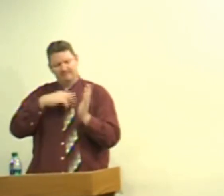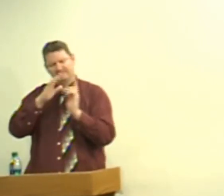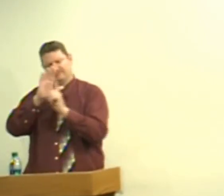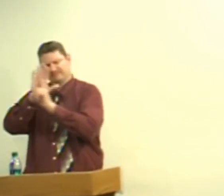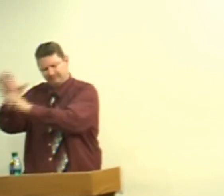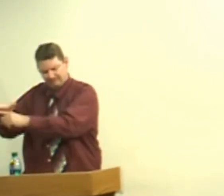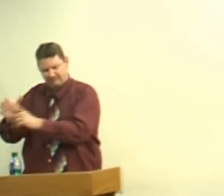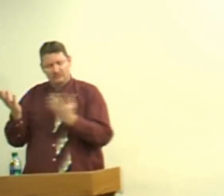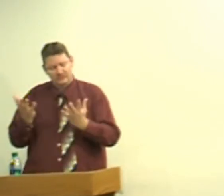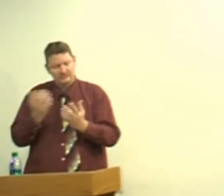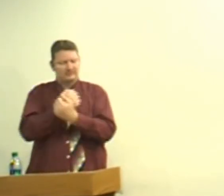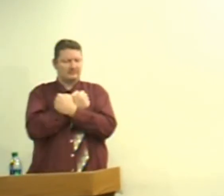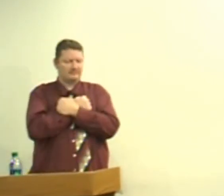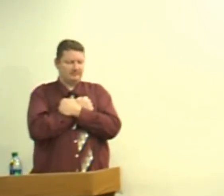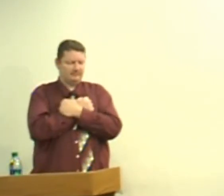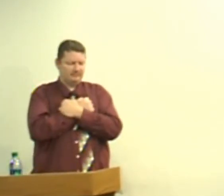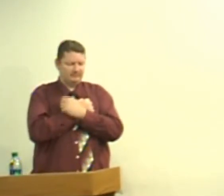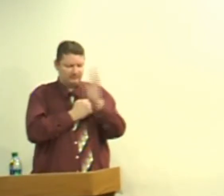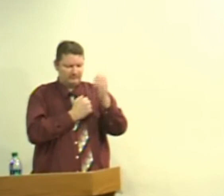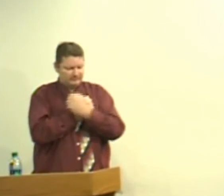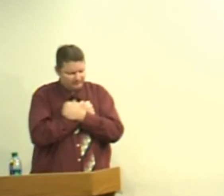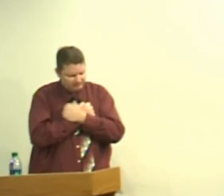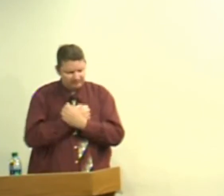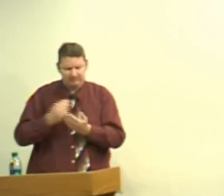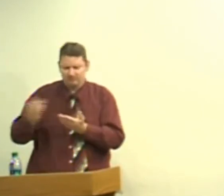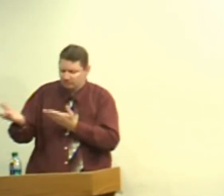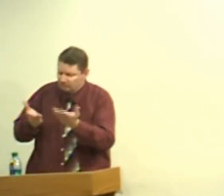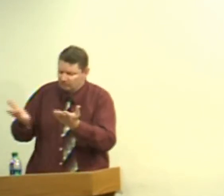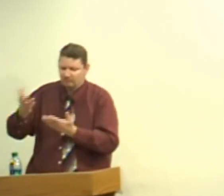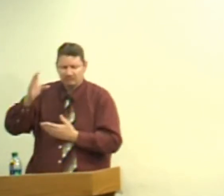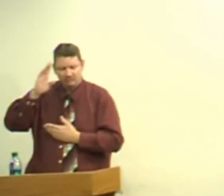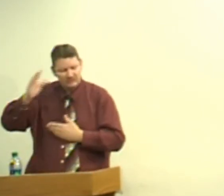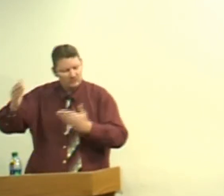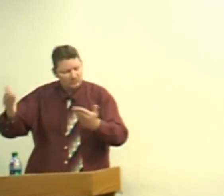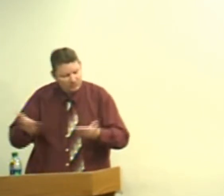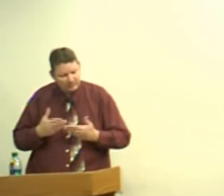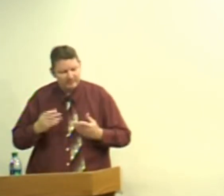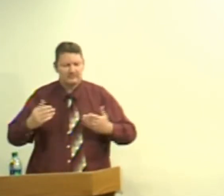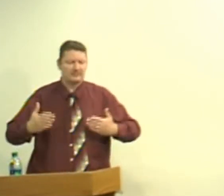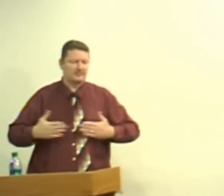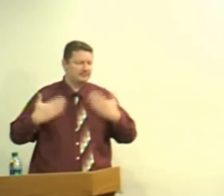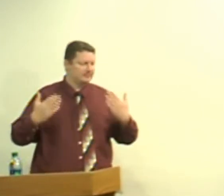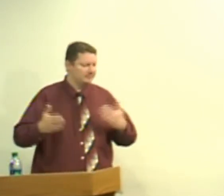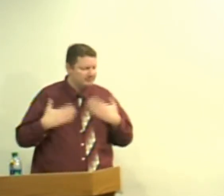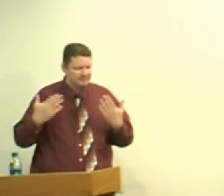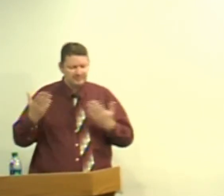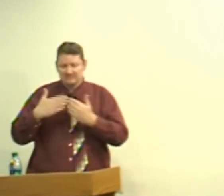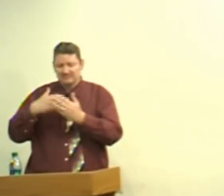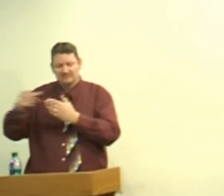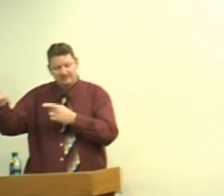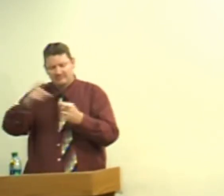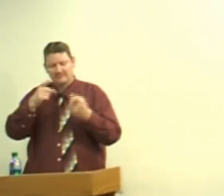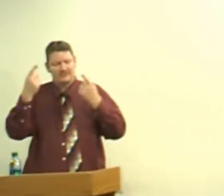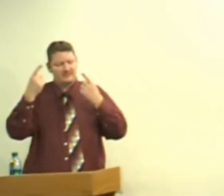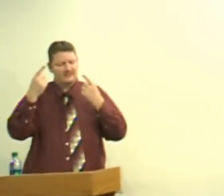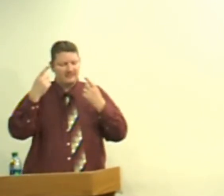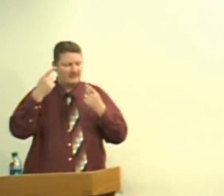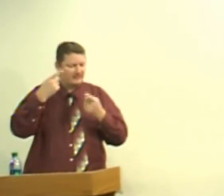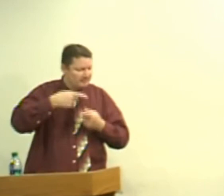strength that we need, that we may not be put down, by other people, but that we may show love, that we may show service, that we may joyfully do this,